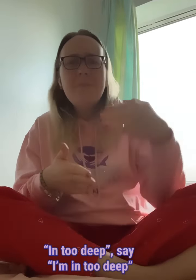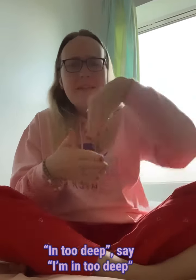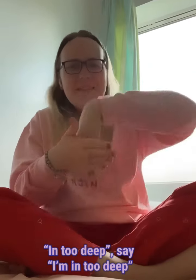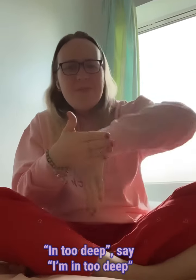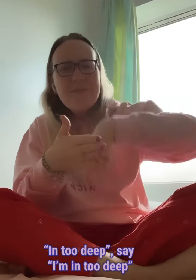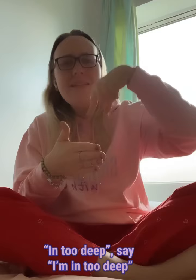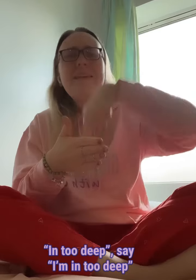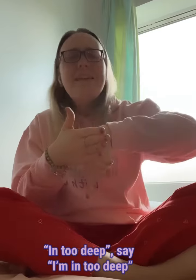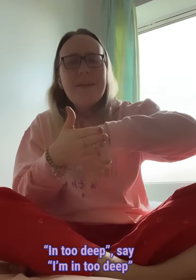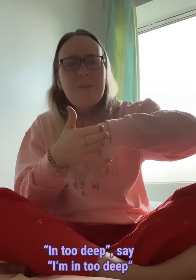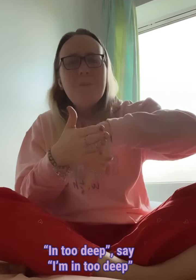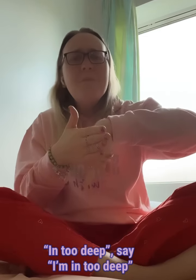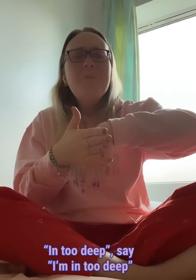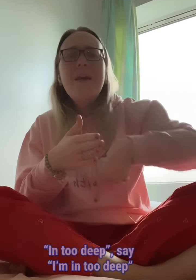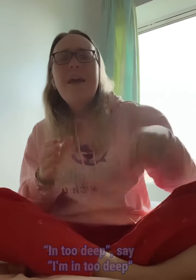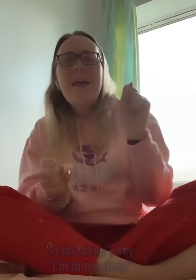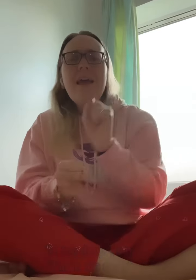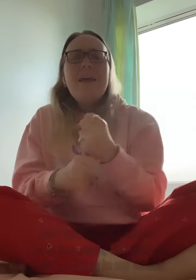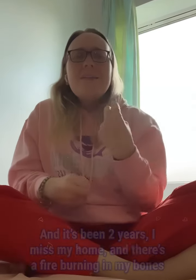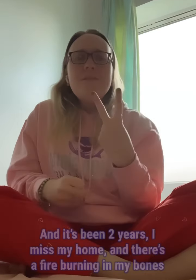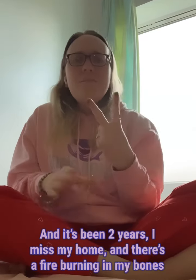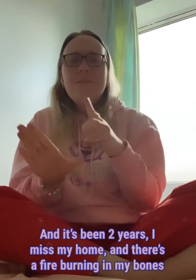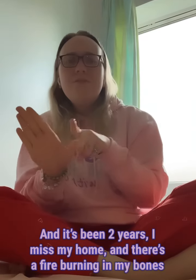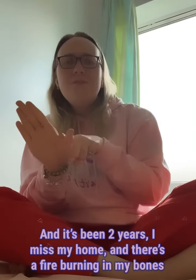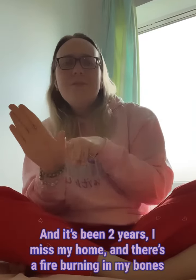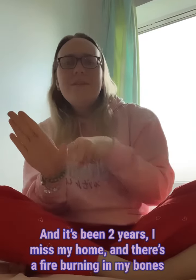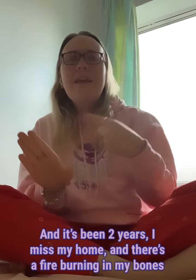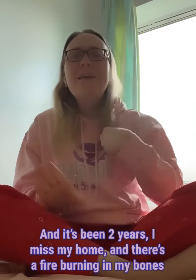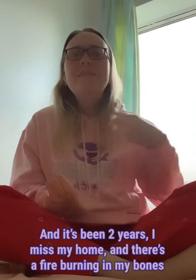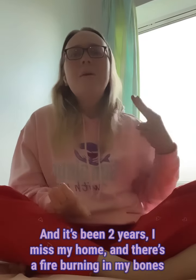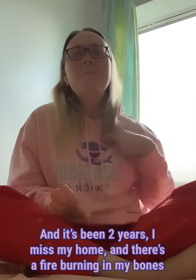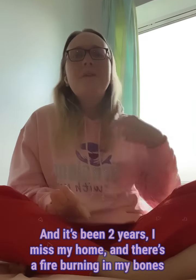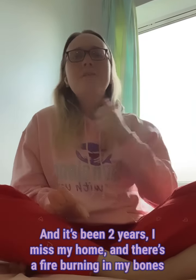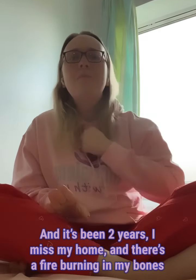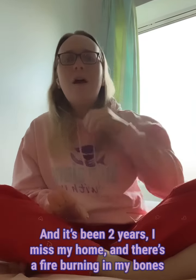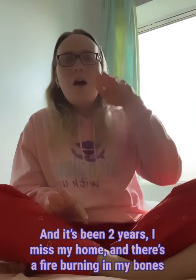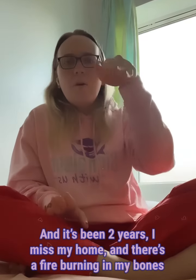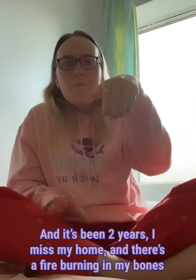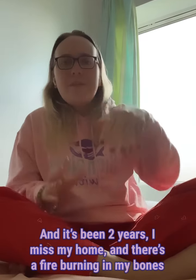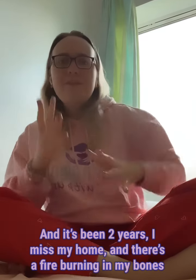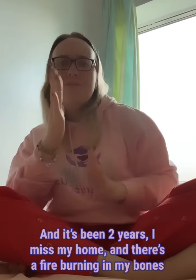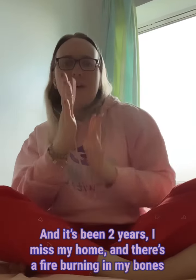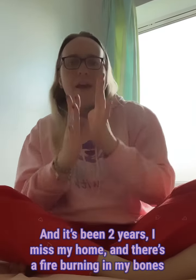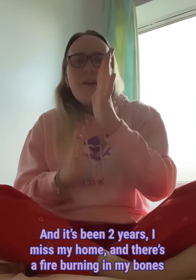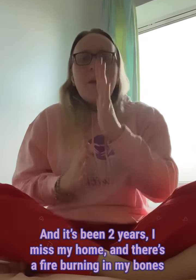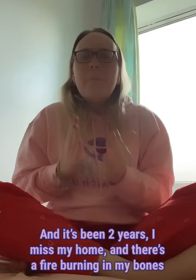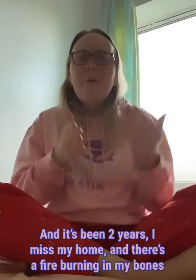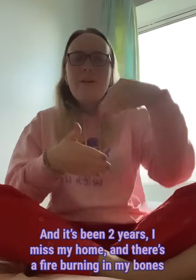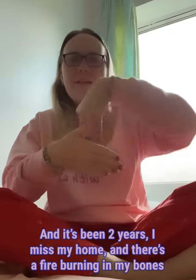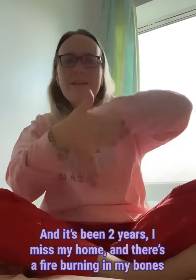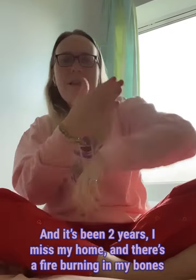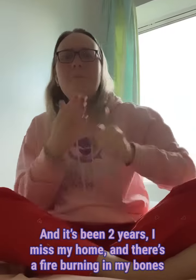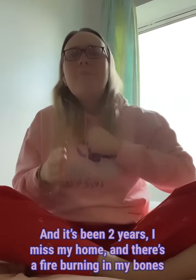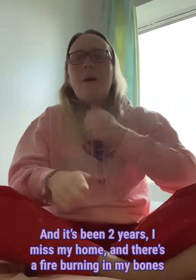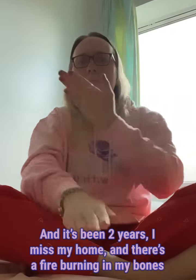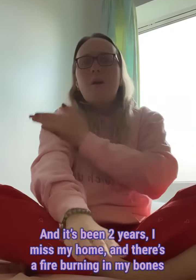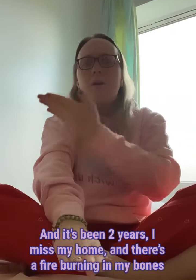in too deep. And it's been 2 years, I miss my home. But there's a fire burning in my